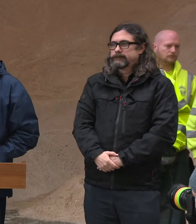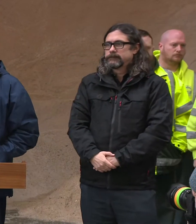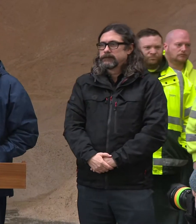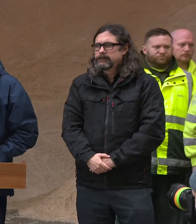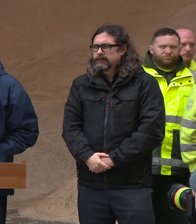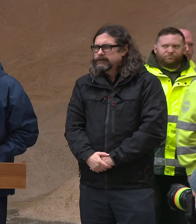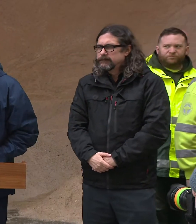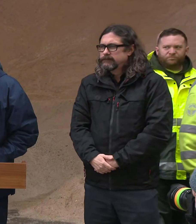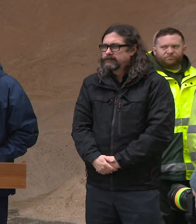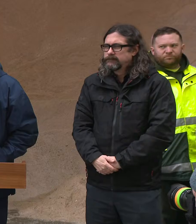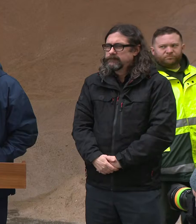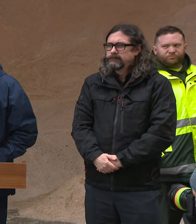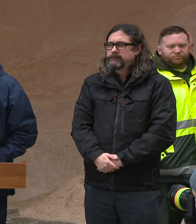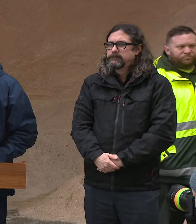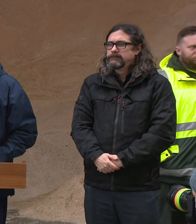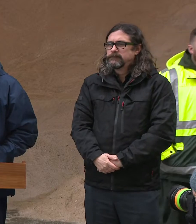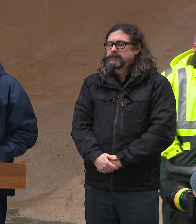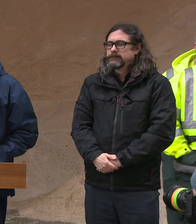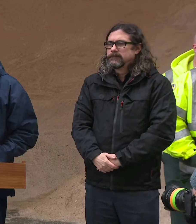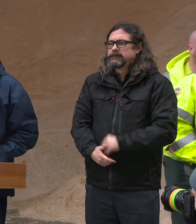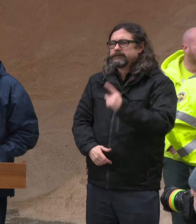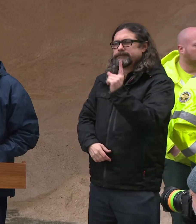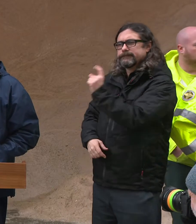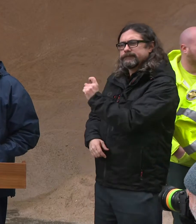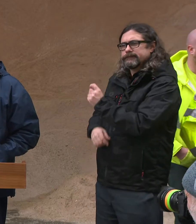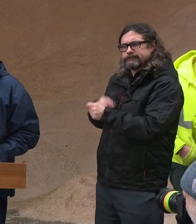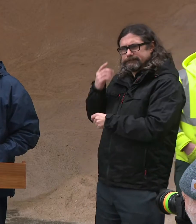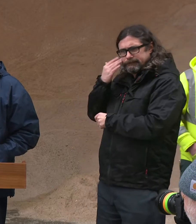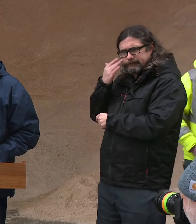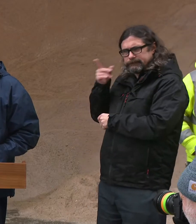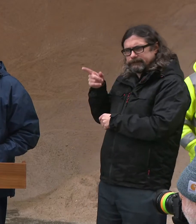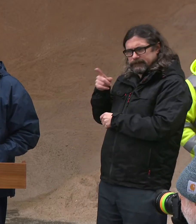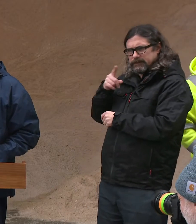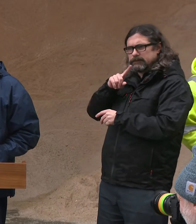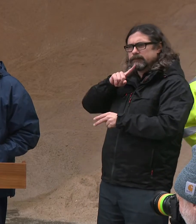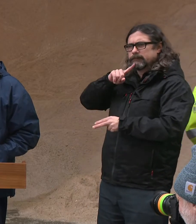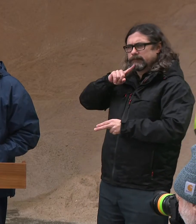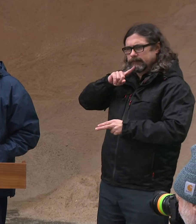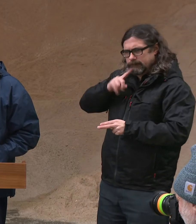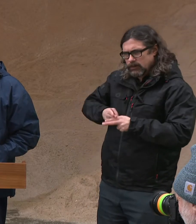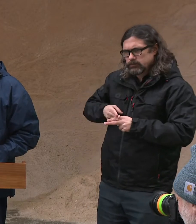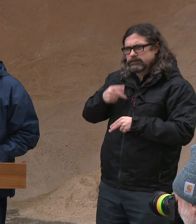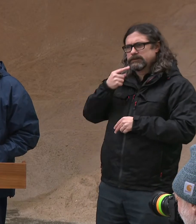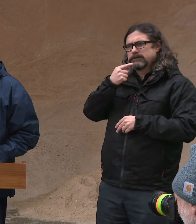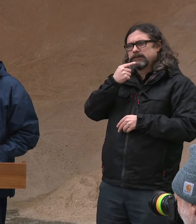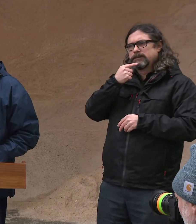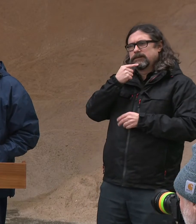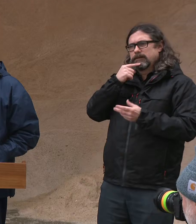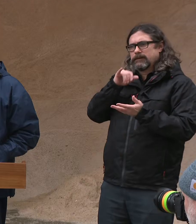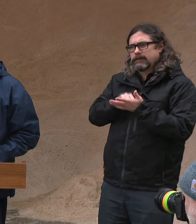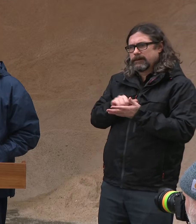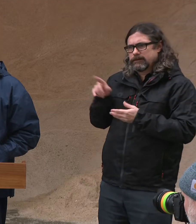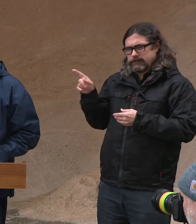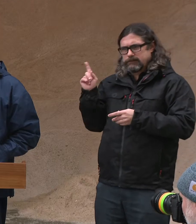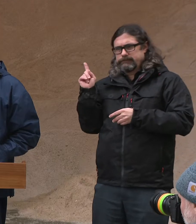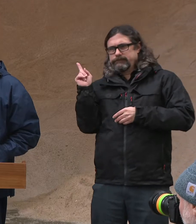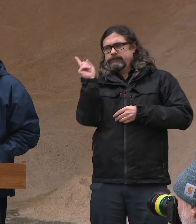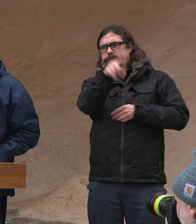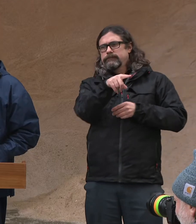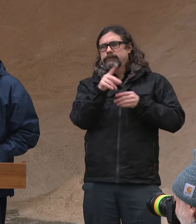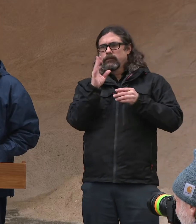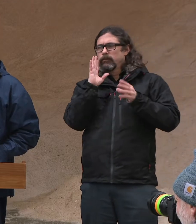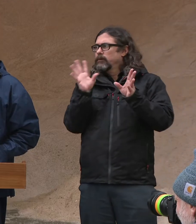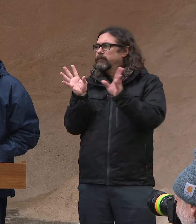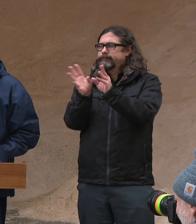The team said you were the only one going down from your administration. You did seem to have a meeting with Frank Morrell and another person. I'm curious,